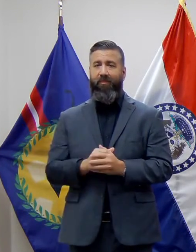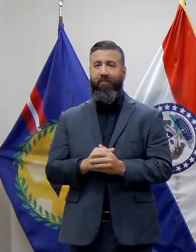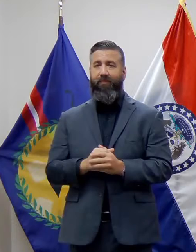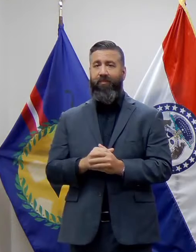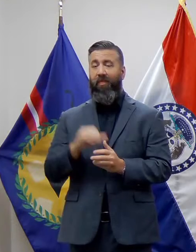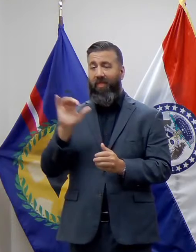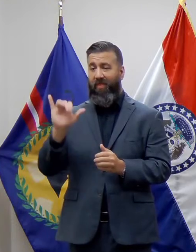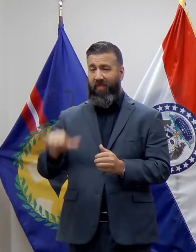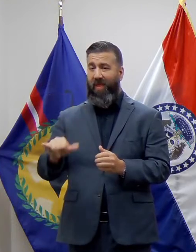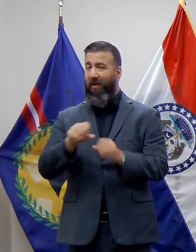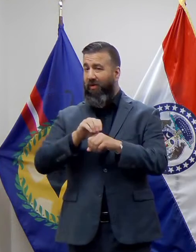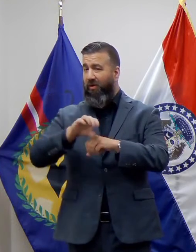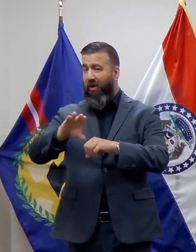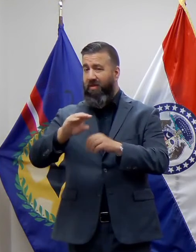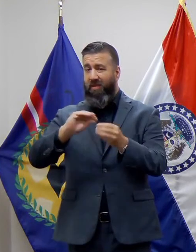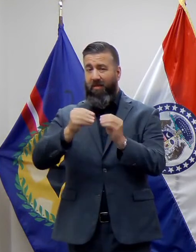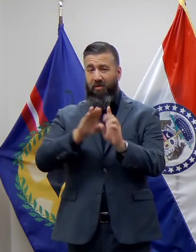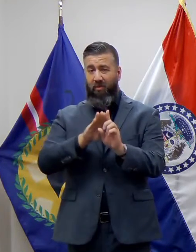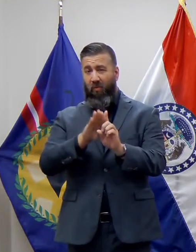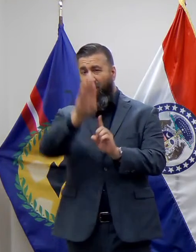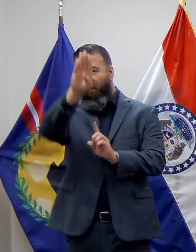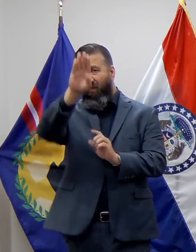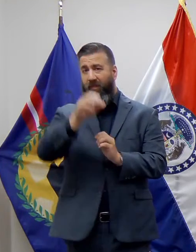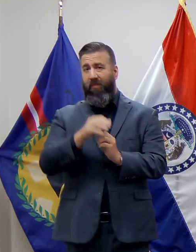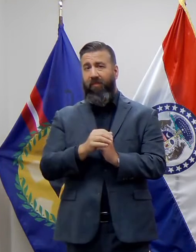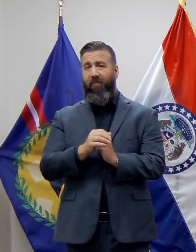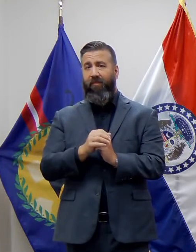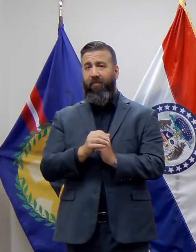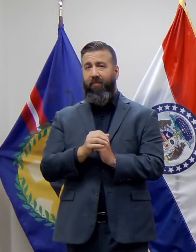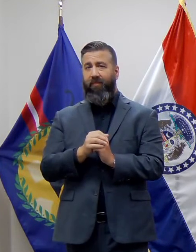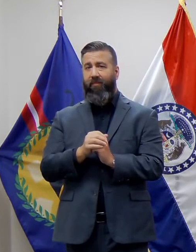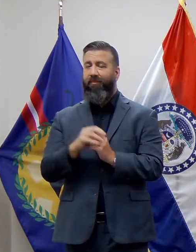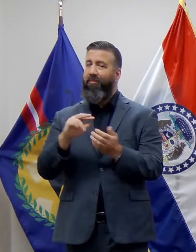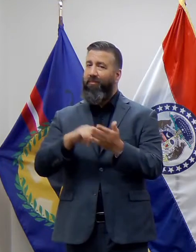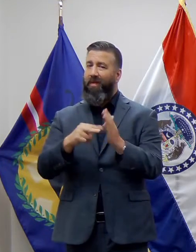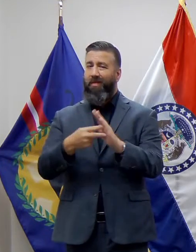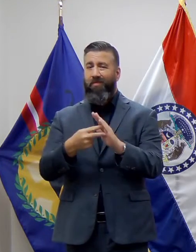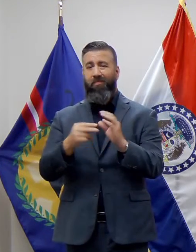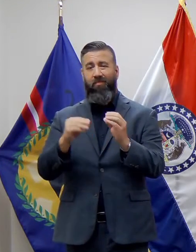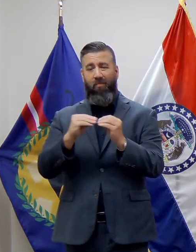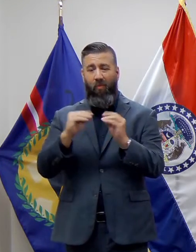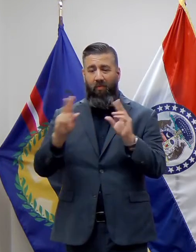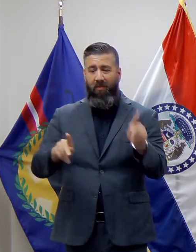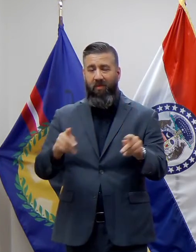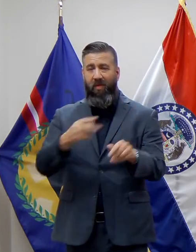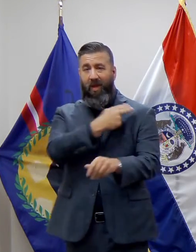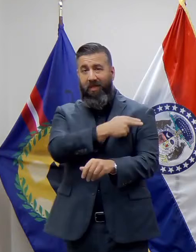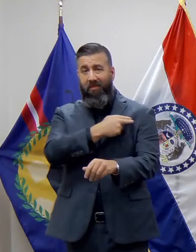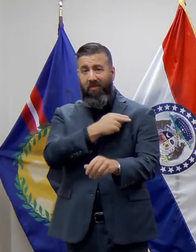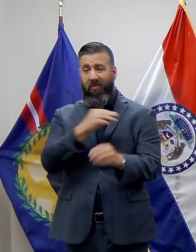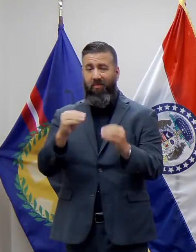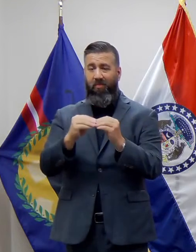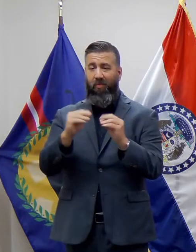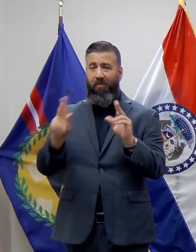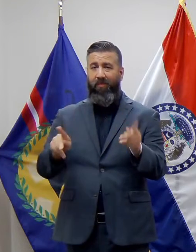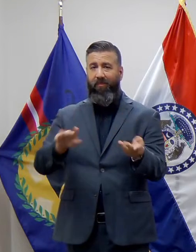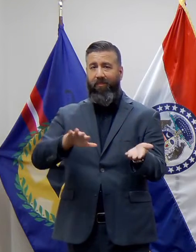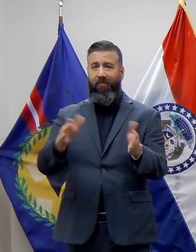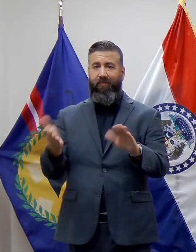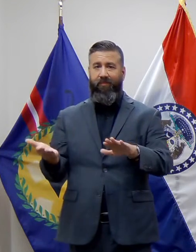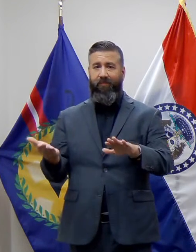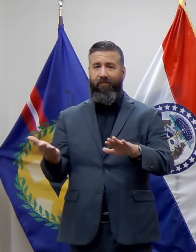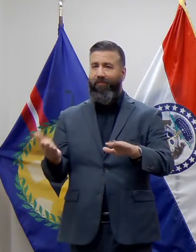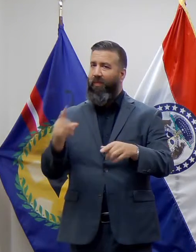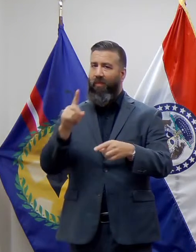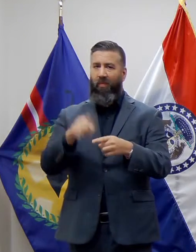And that can cause another spike in our community at large, leading to more hospitalizations and more deaths. And we can't afford to